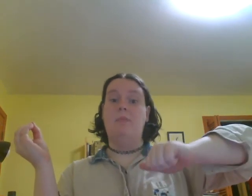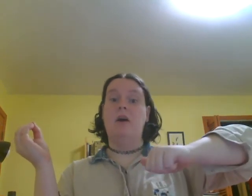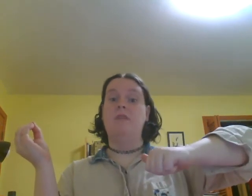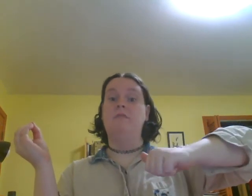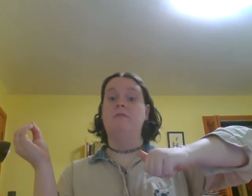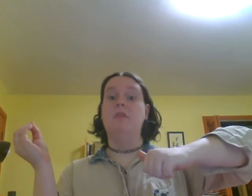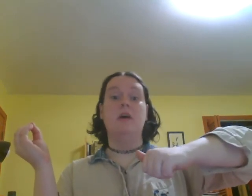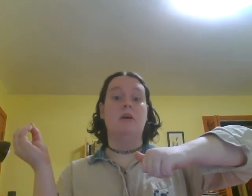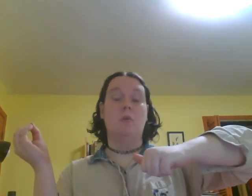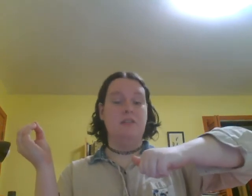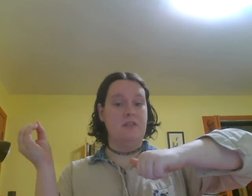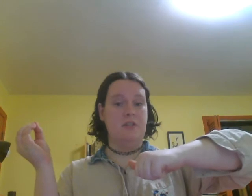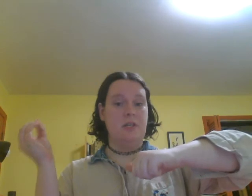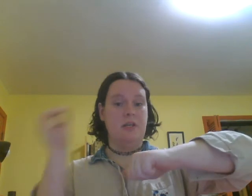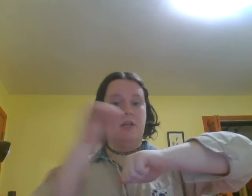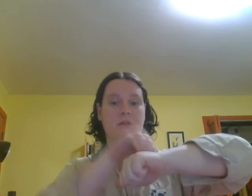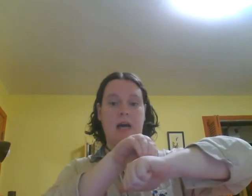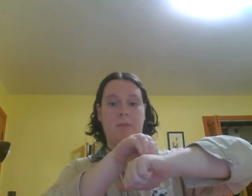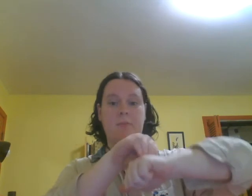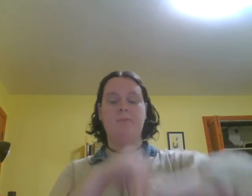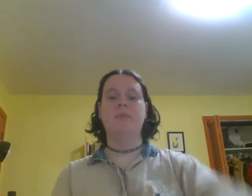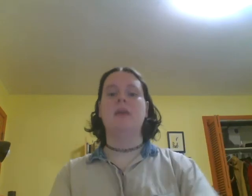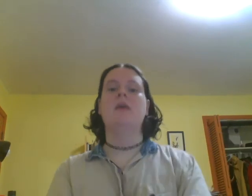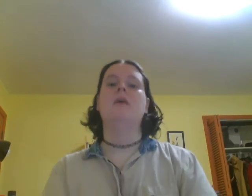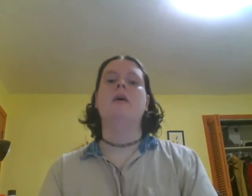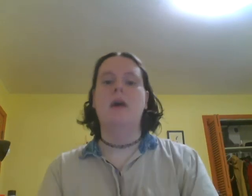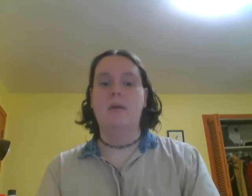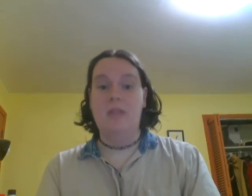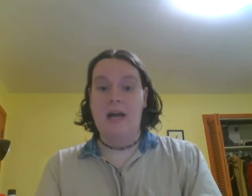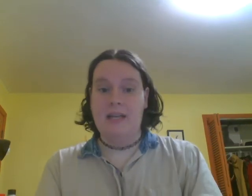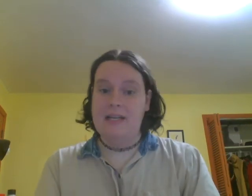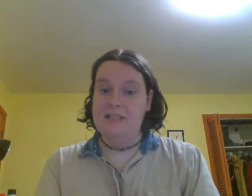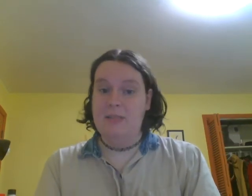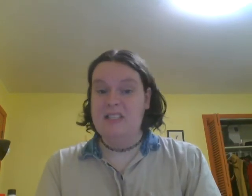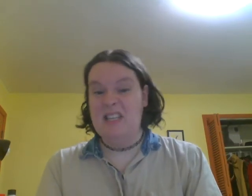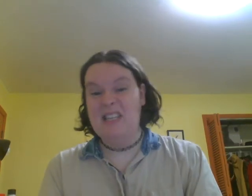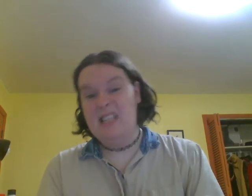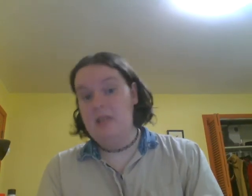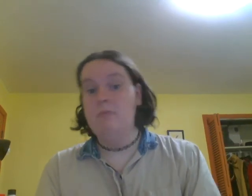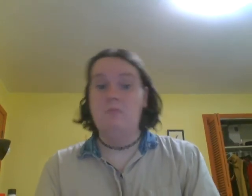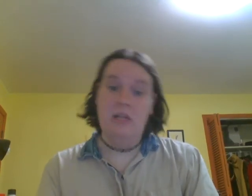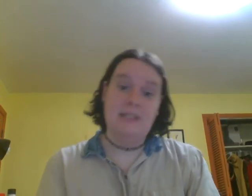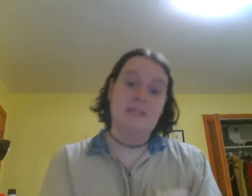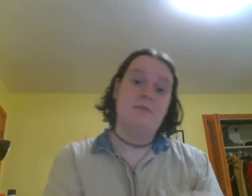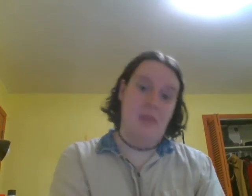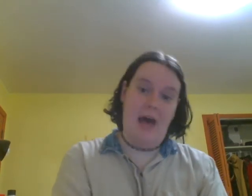of the ones digit, and you tap. In that case, it means 10 plus that.